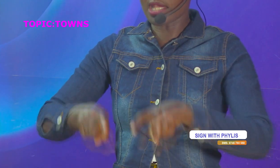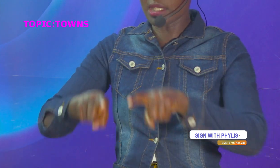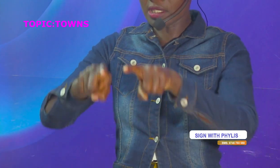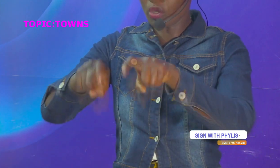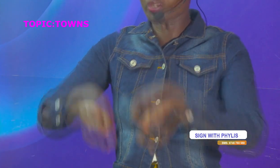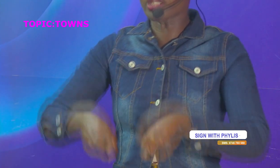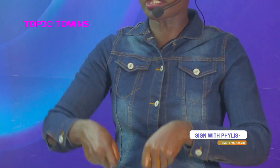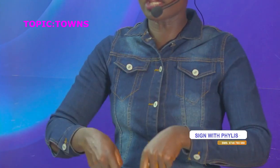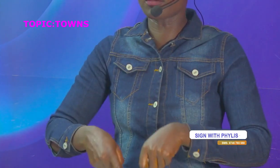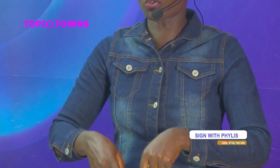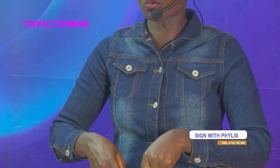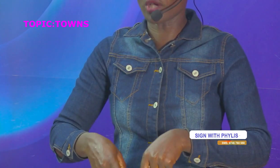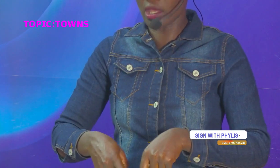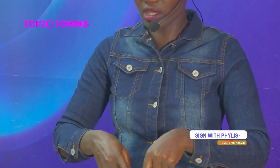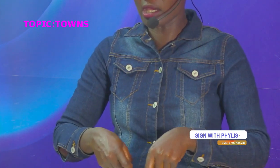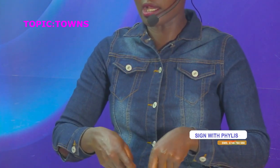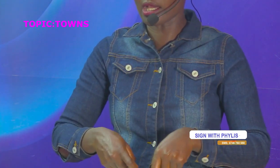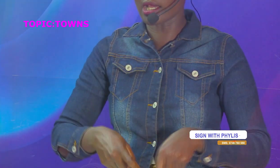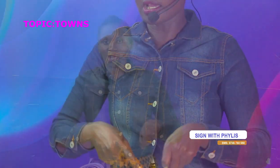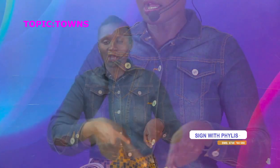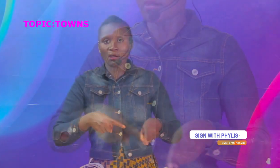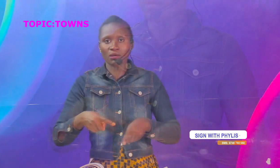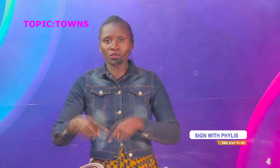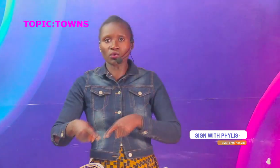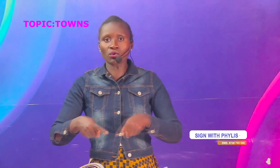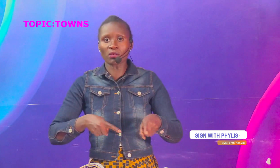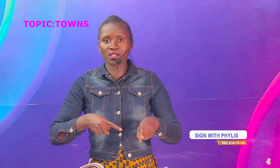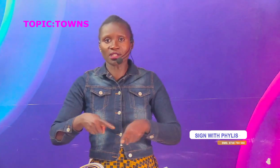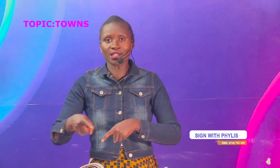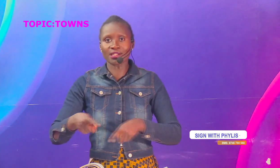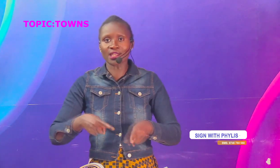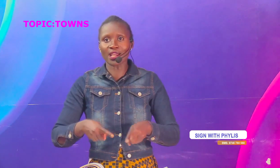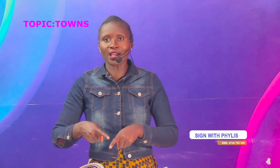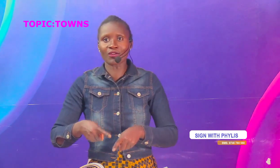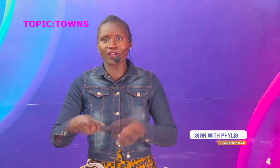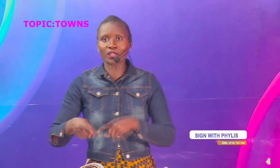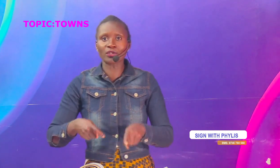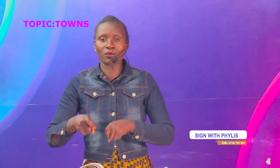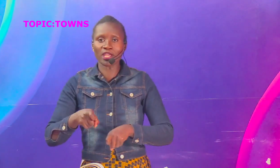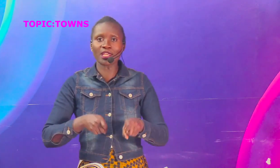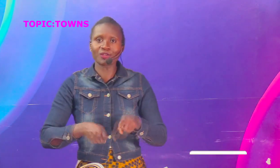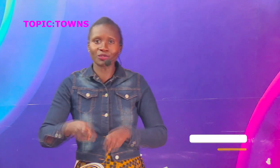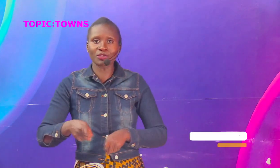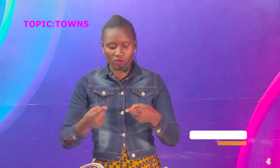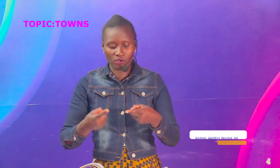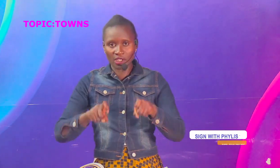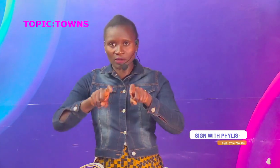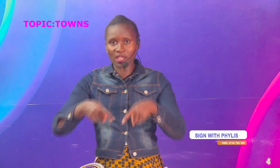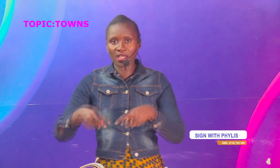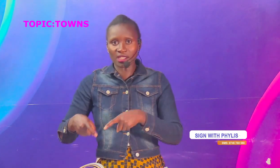also the sign for shoe. I think the shoe machineries there or factories for making shoes, they're making this sign to